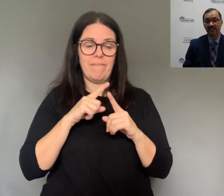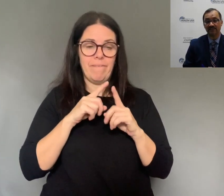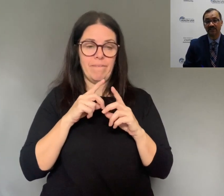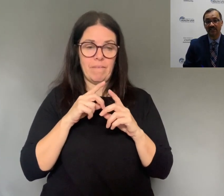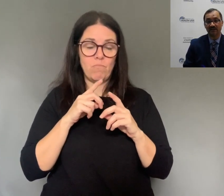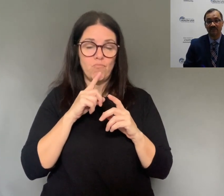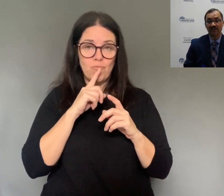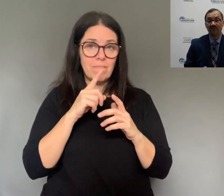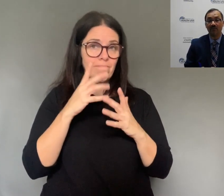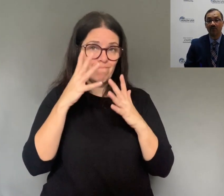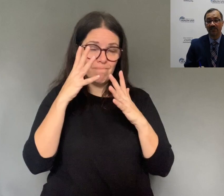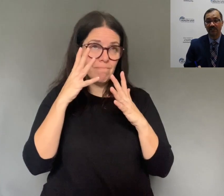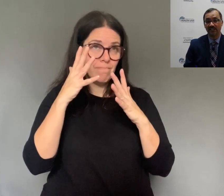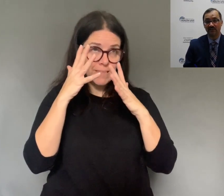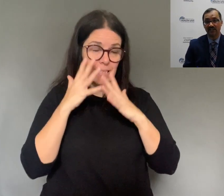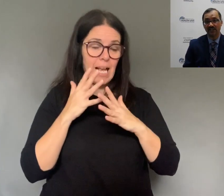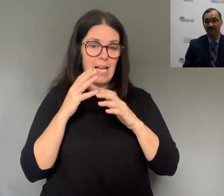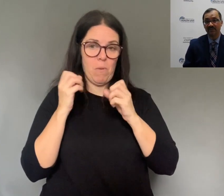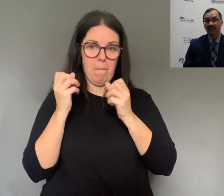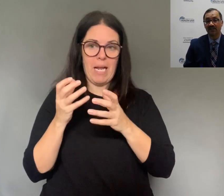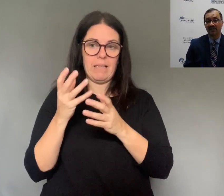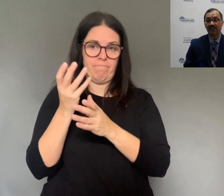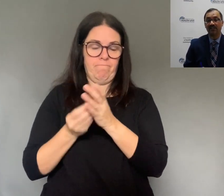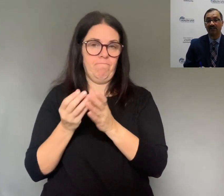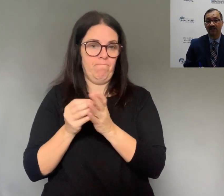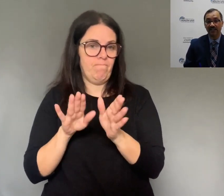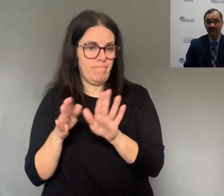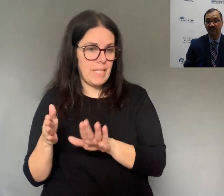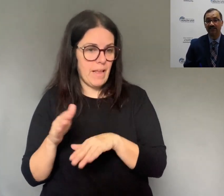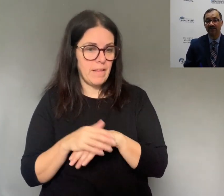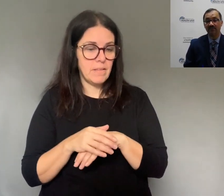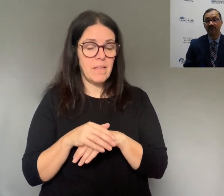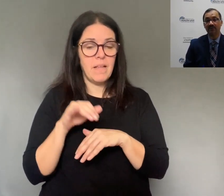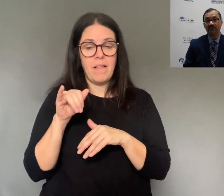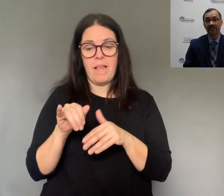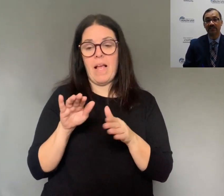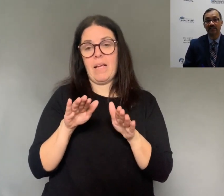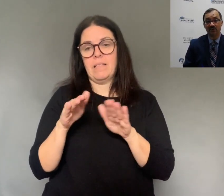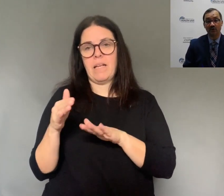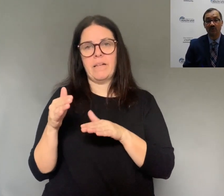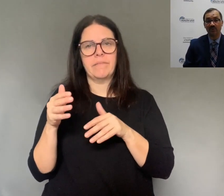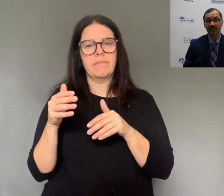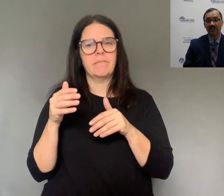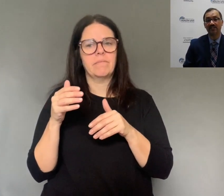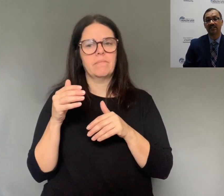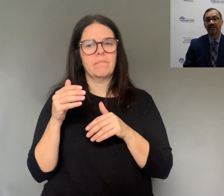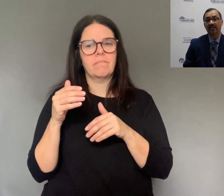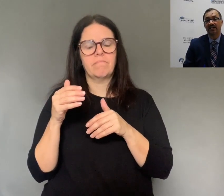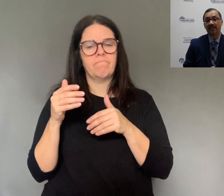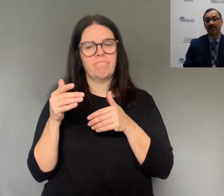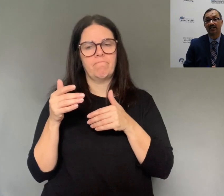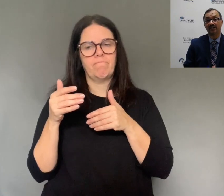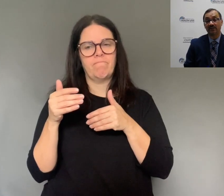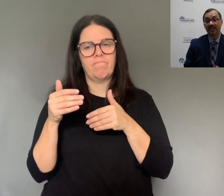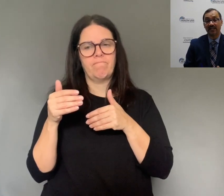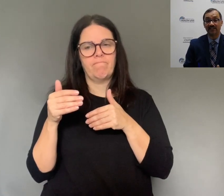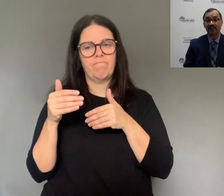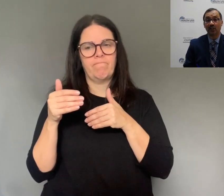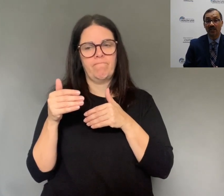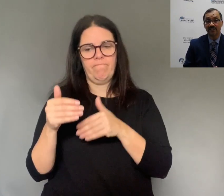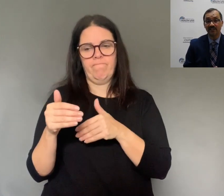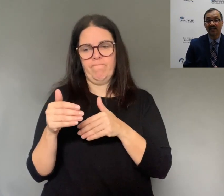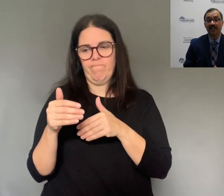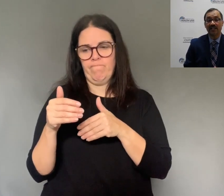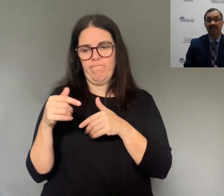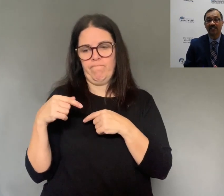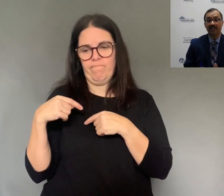cases, as we have reported day to day, are elderly people with comorbidities. So yeah, it's a